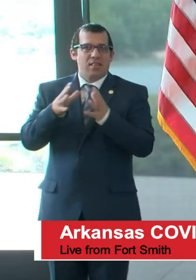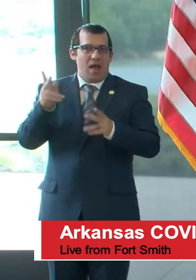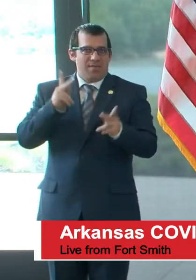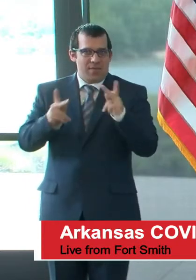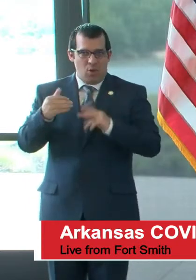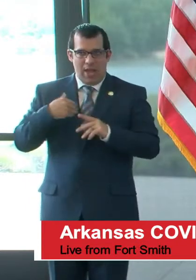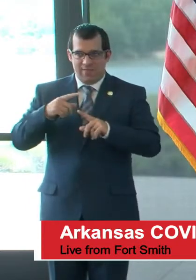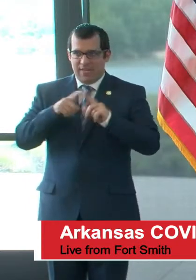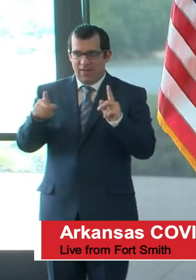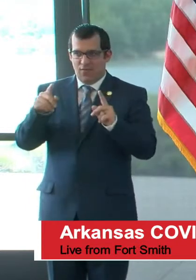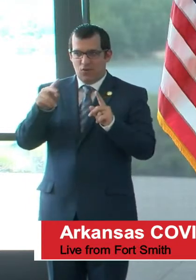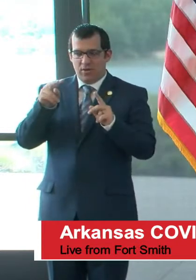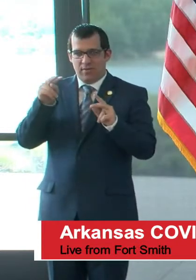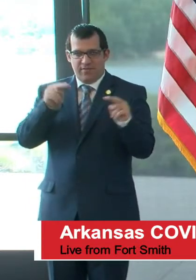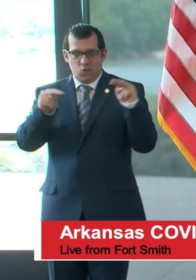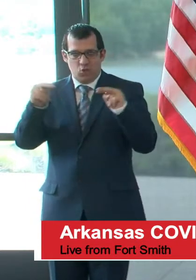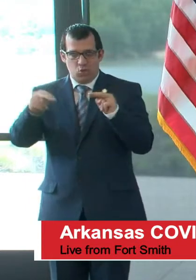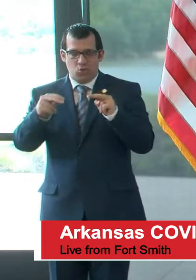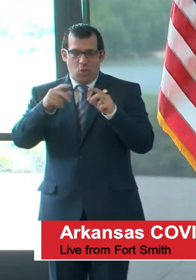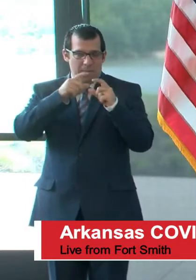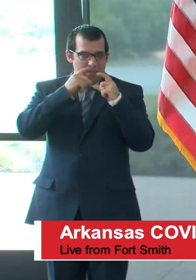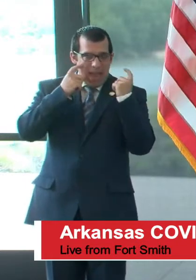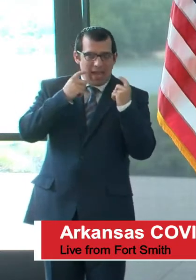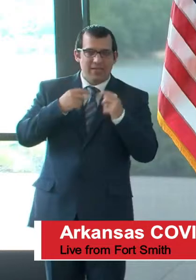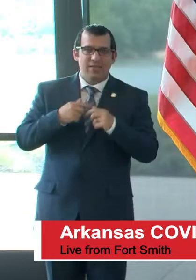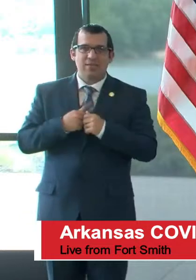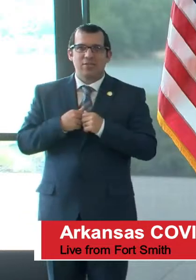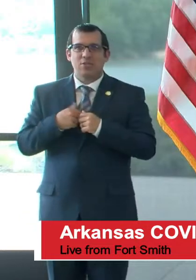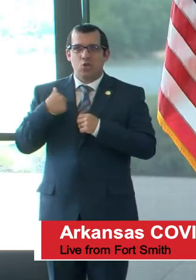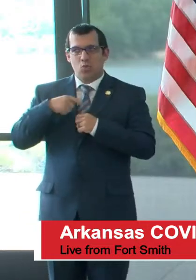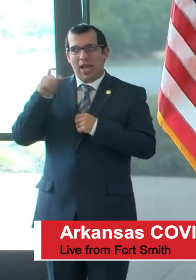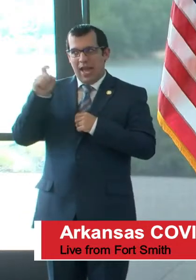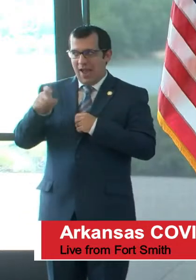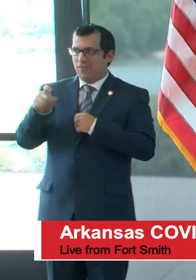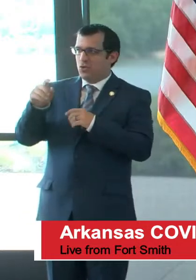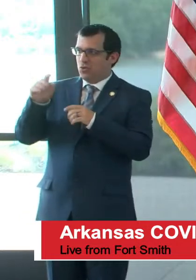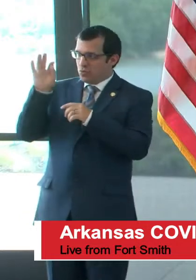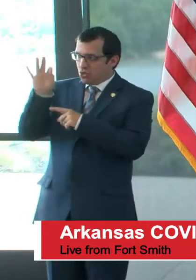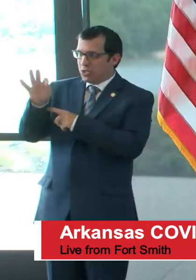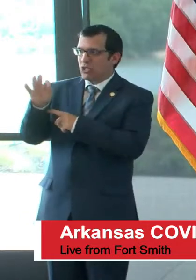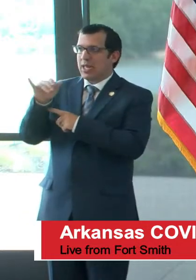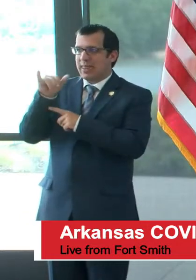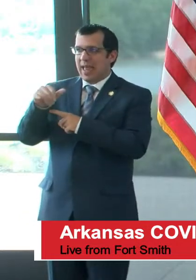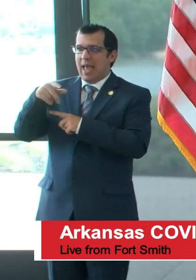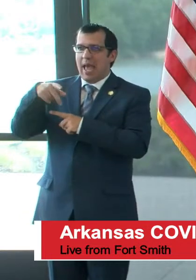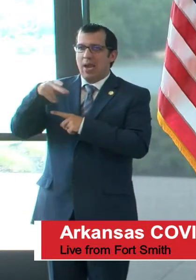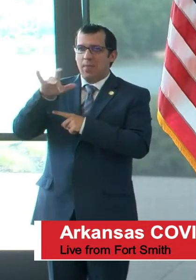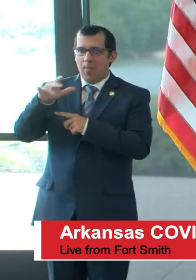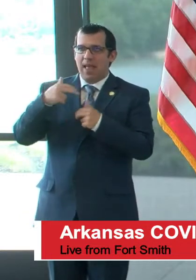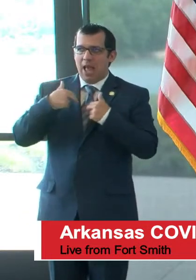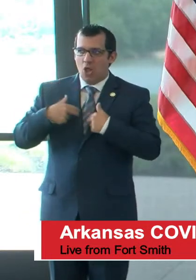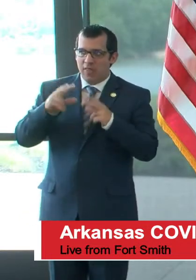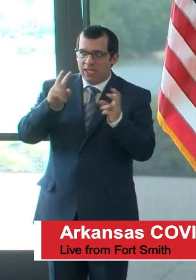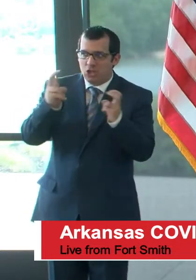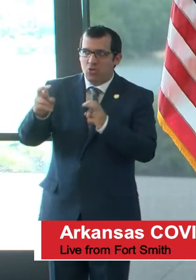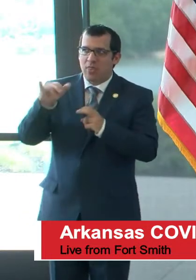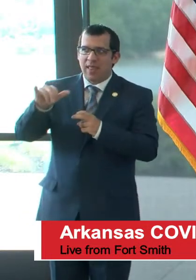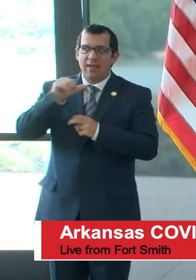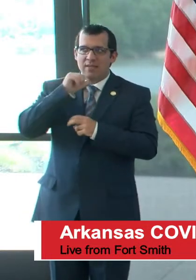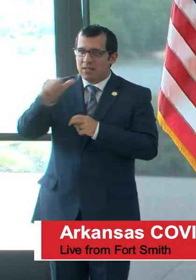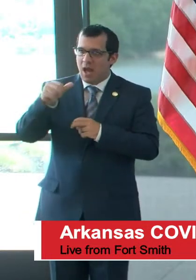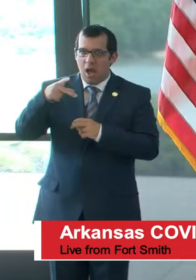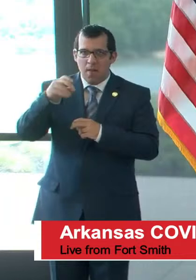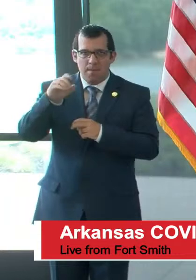people have different views on masks. We have to preach the message that it's a public health issue, it's not a political